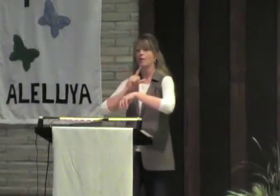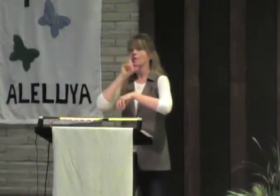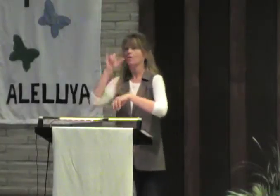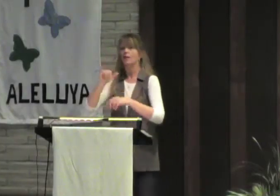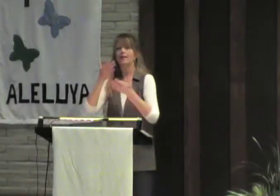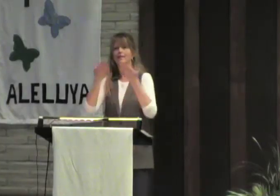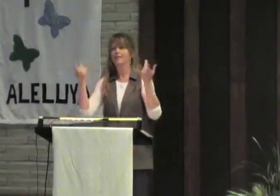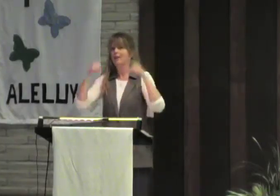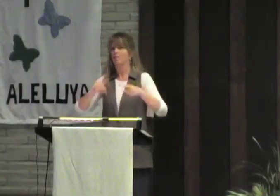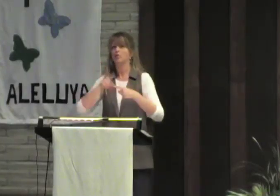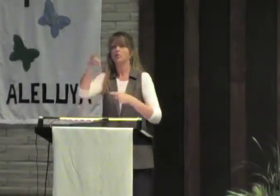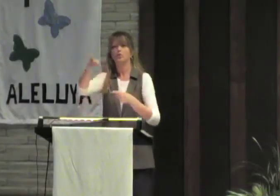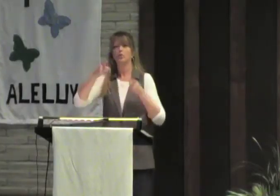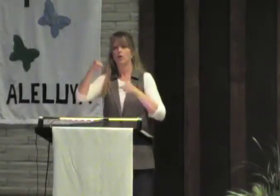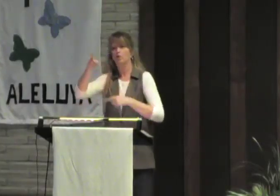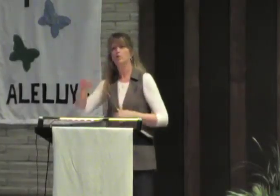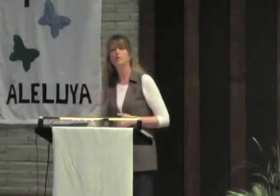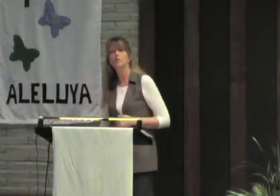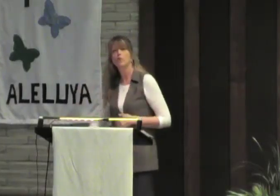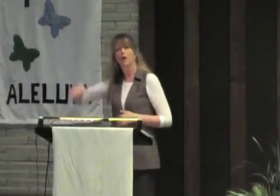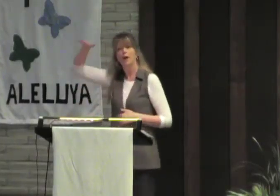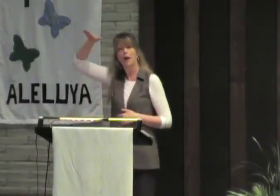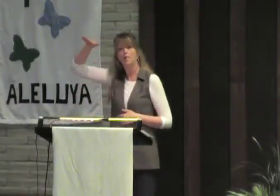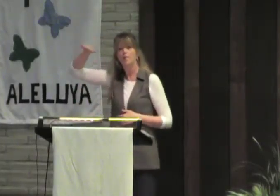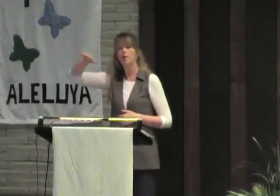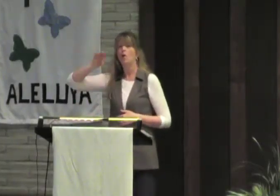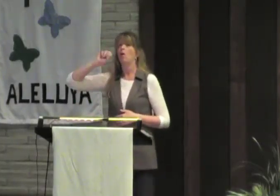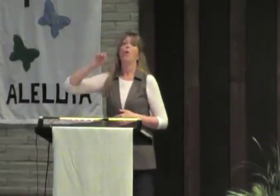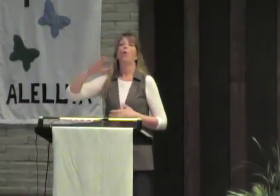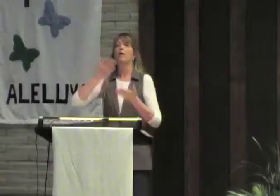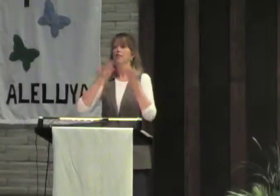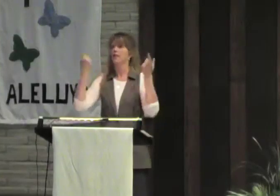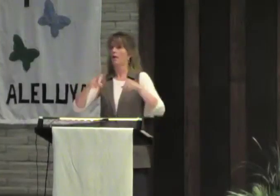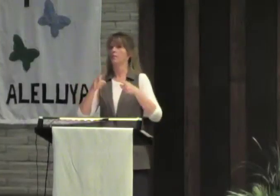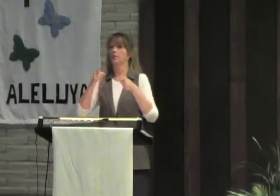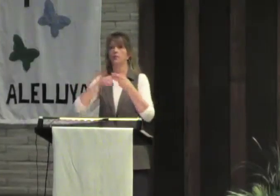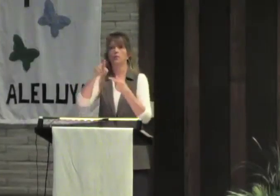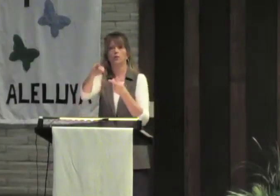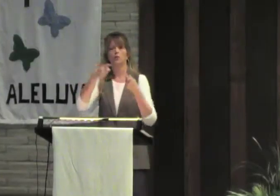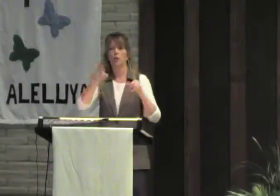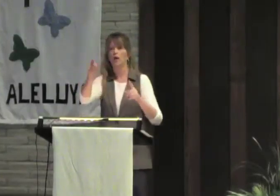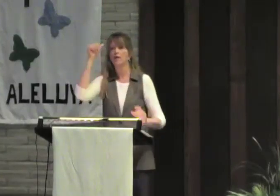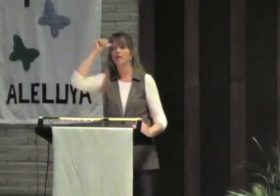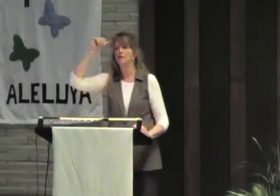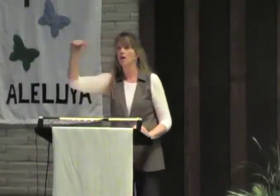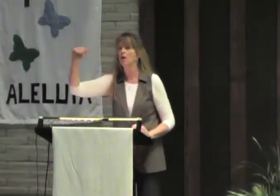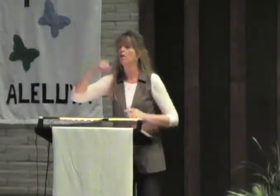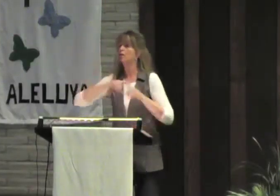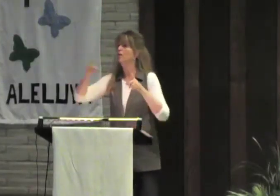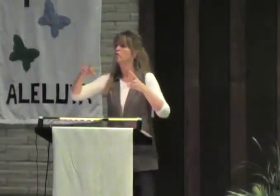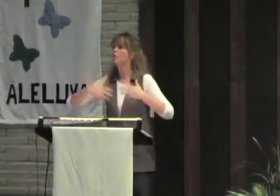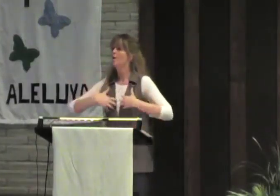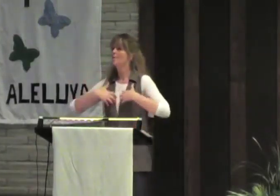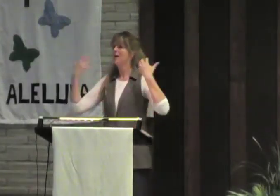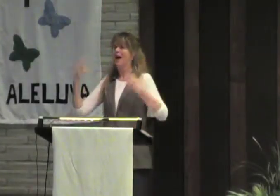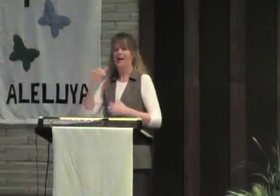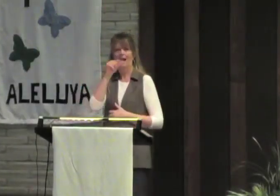fault. Really, things happen to you when you're growing up, or things happen to, like, while you're an adult, and you